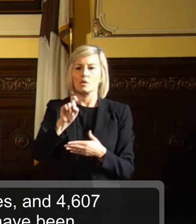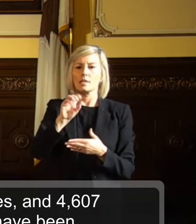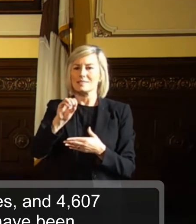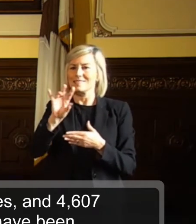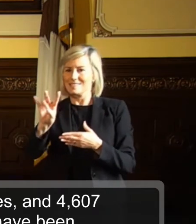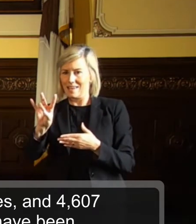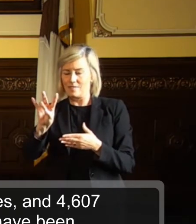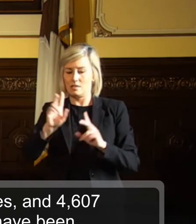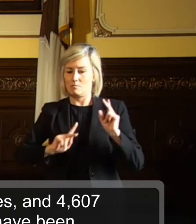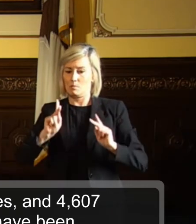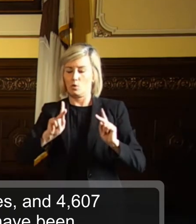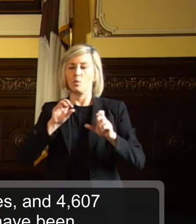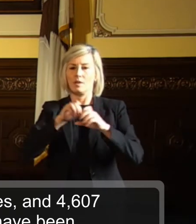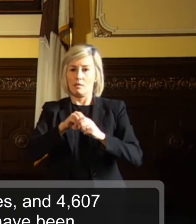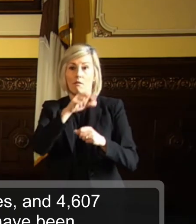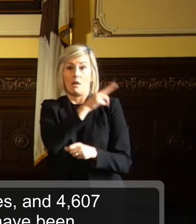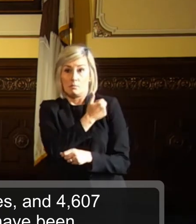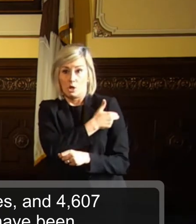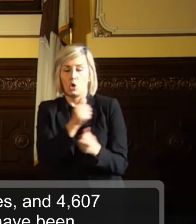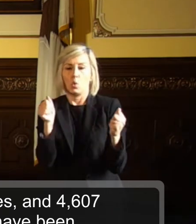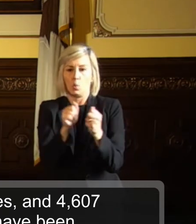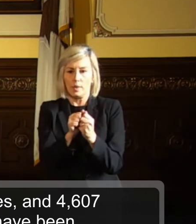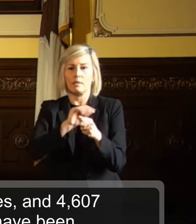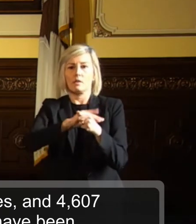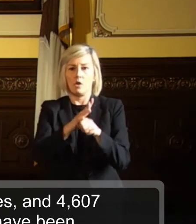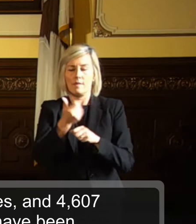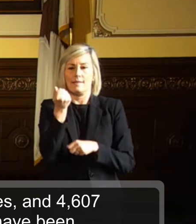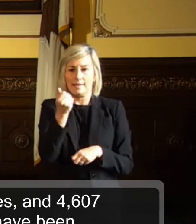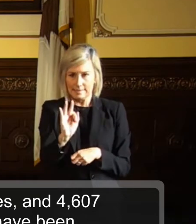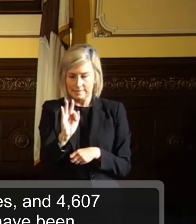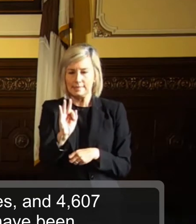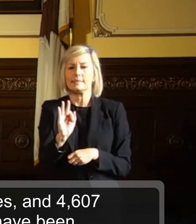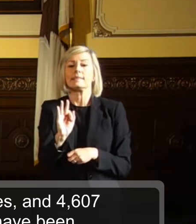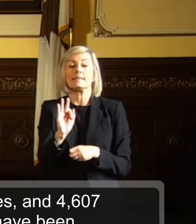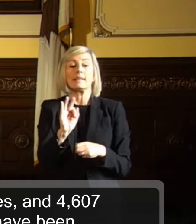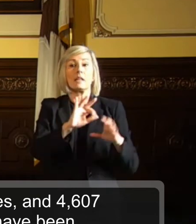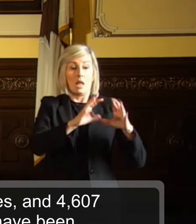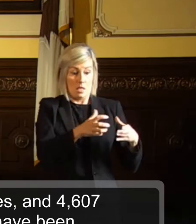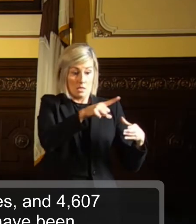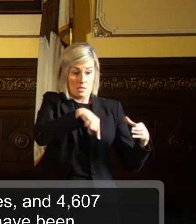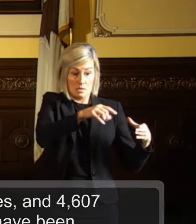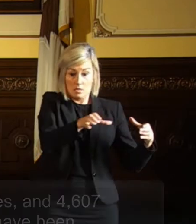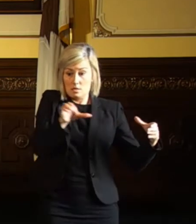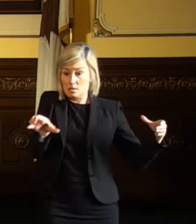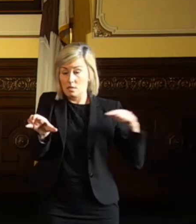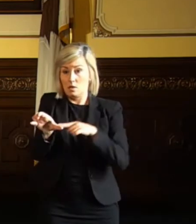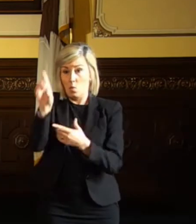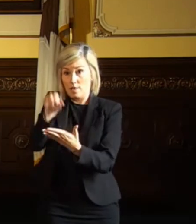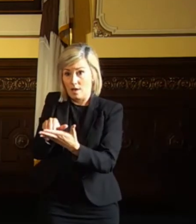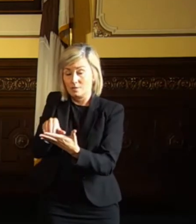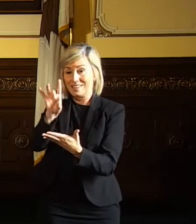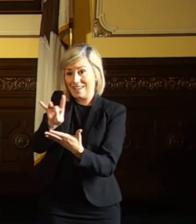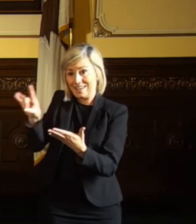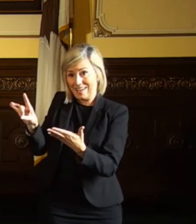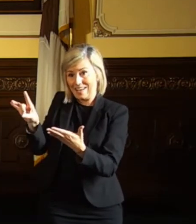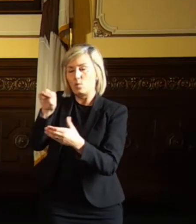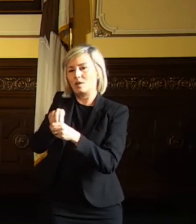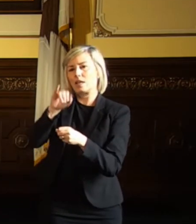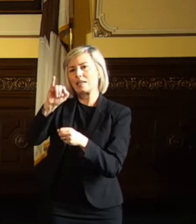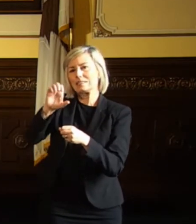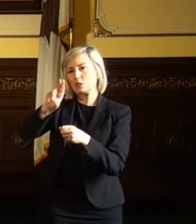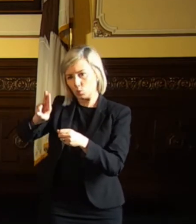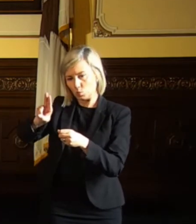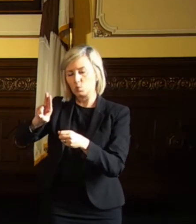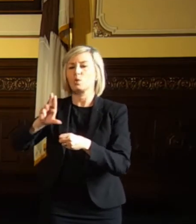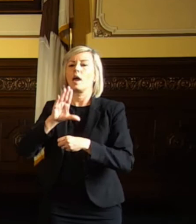4,107 individuals were in the hospital with COVID-19, and of those, 1,088 patients were in the